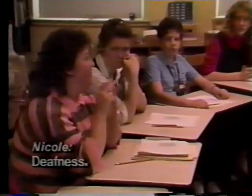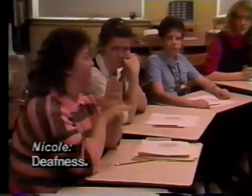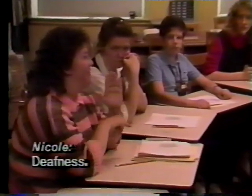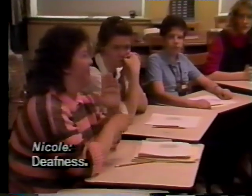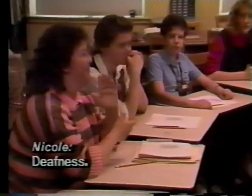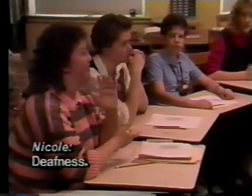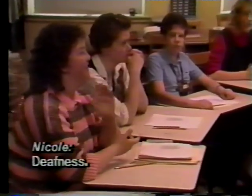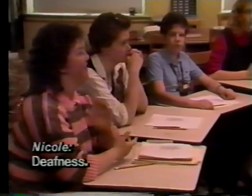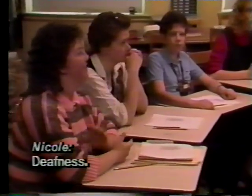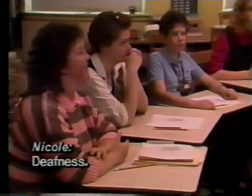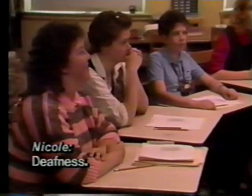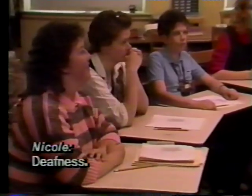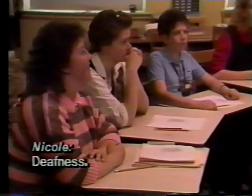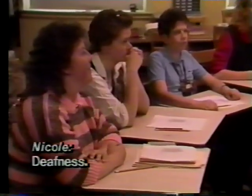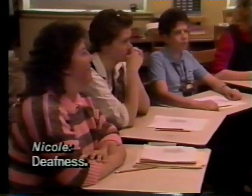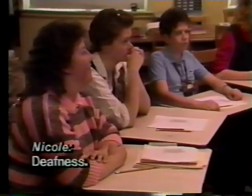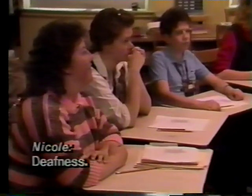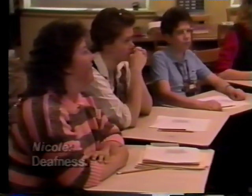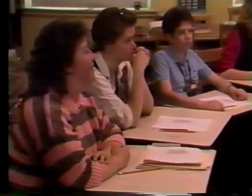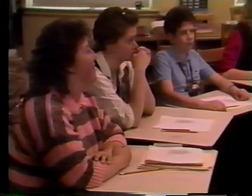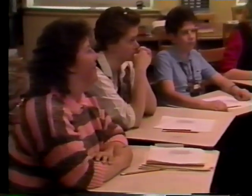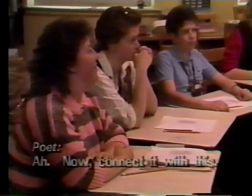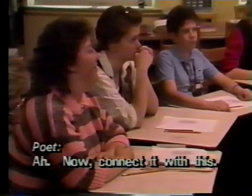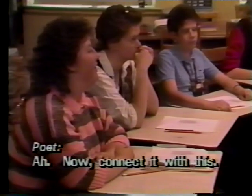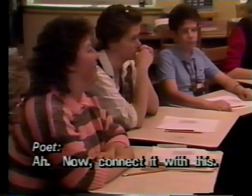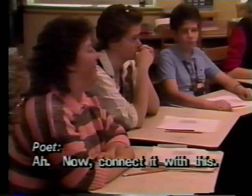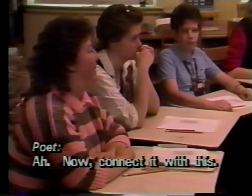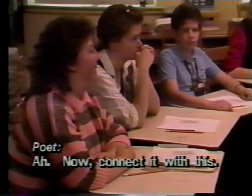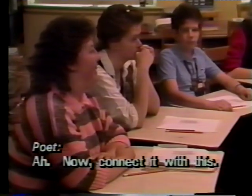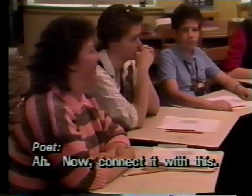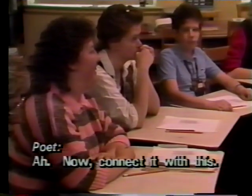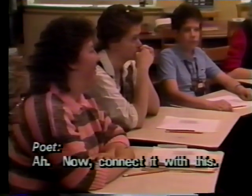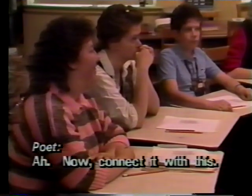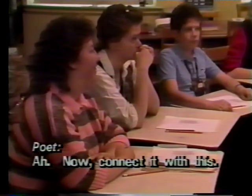Ethics. Nah, connected with this.